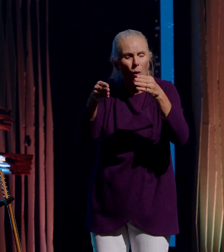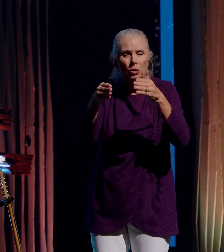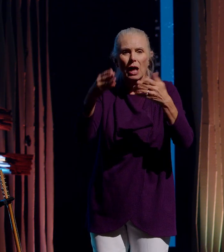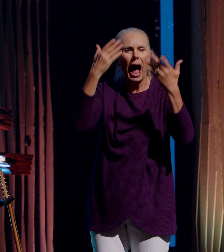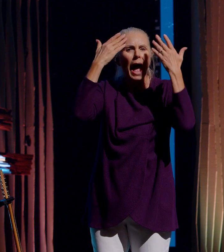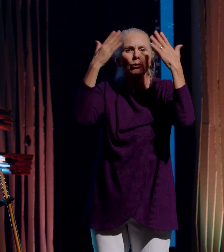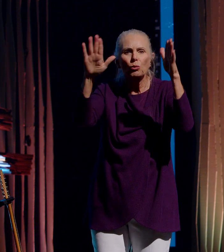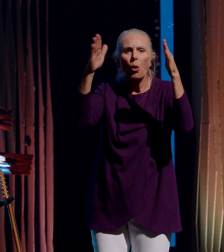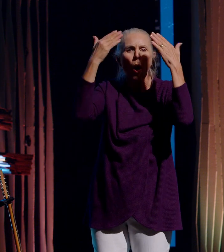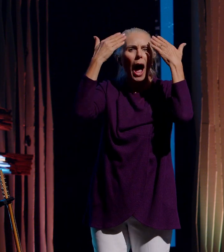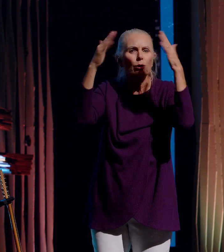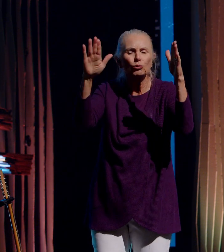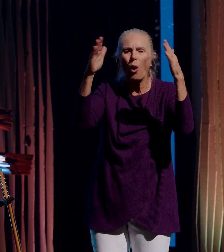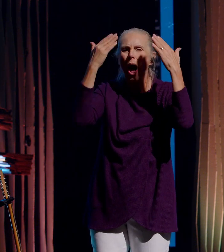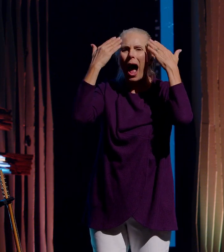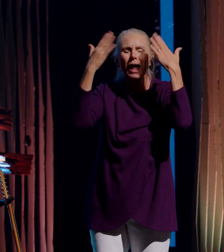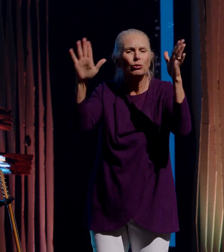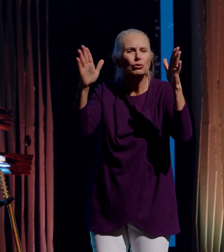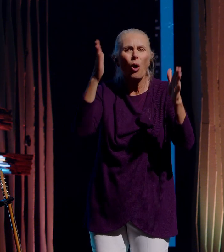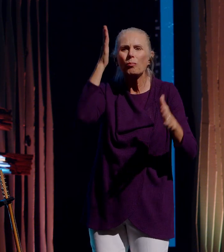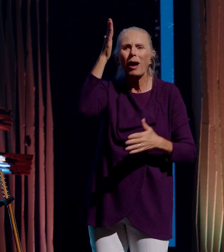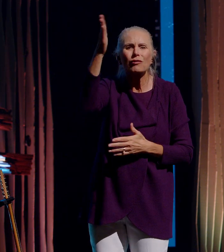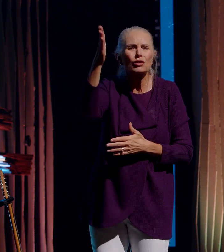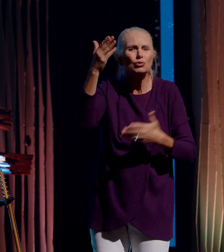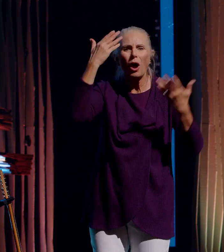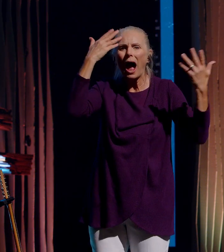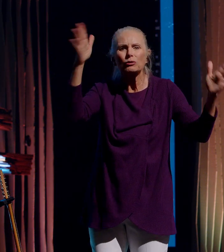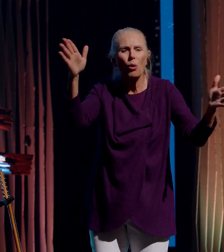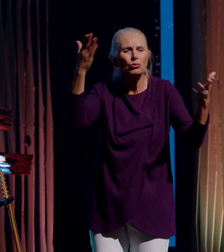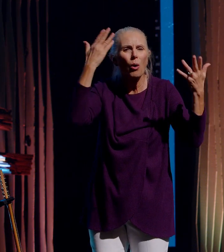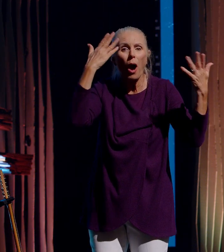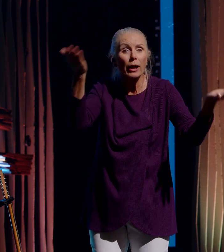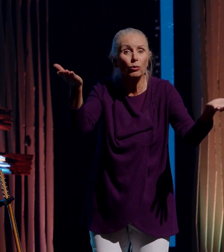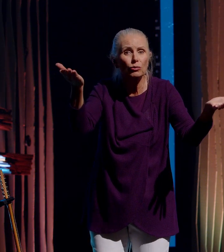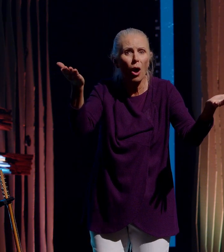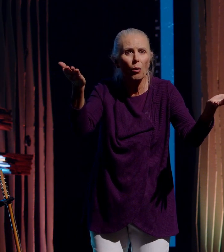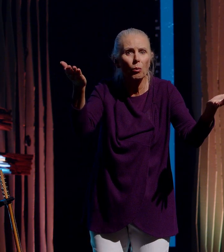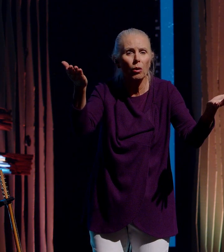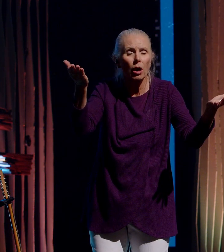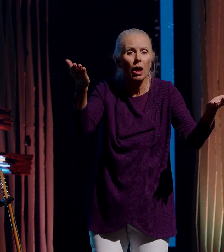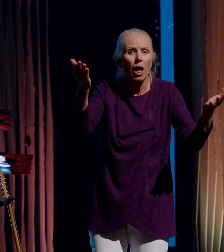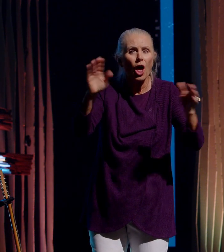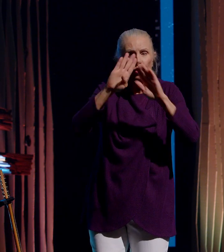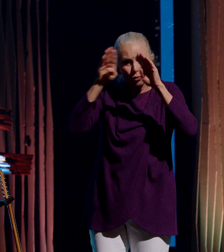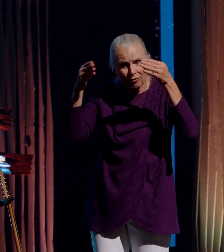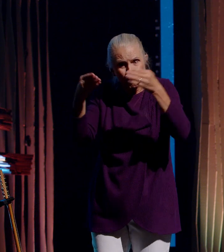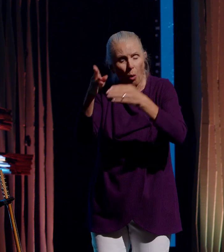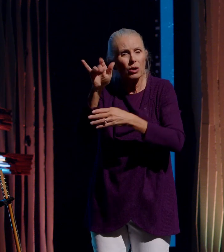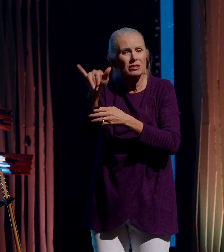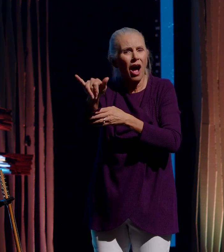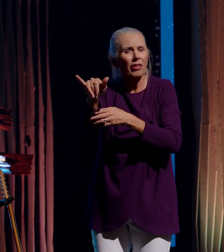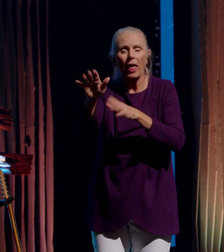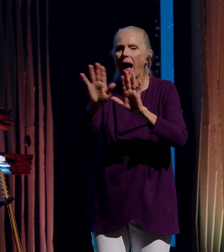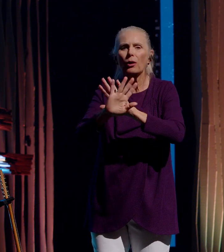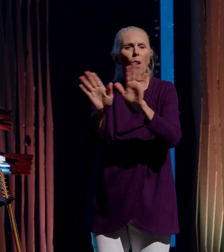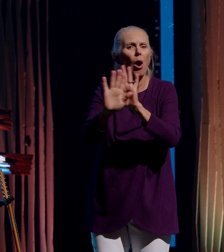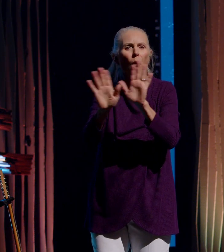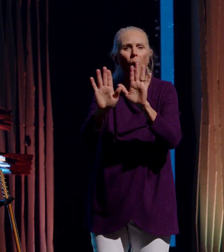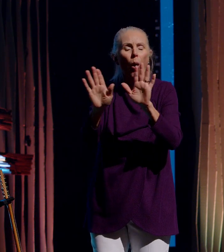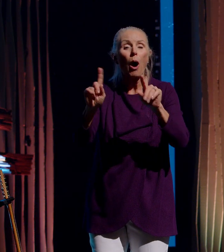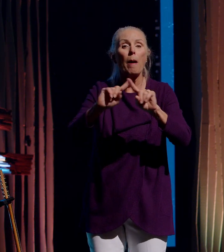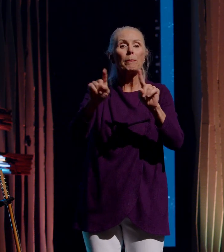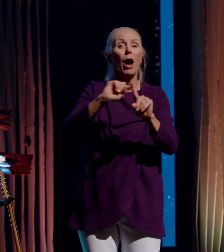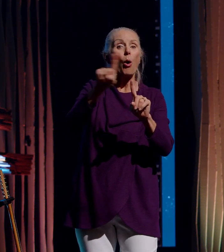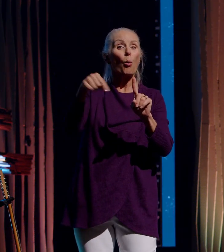know, of the uncertainty that's ahead of us. So, however, as we look at the psalmist, when we have a posture, a heart